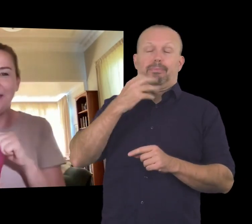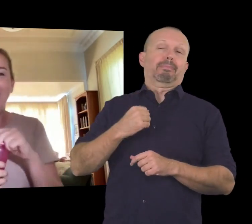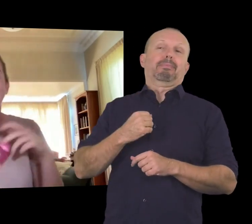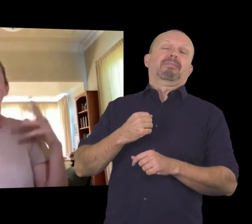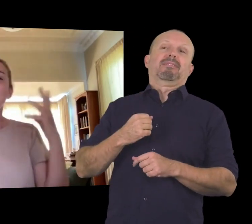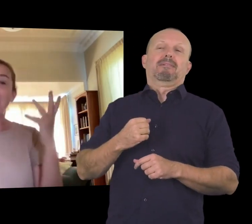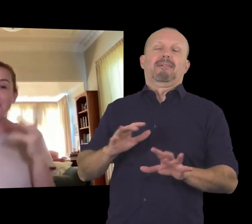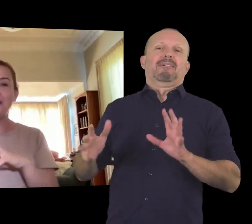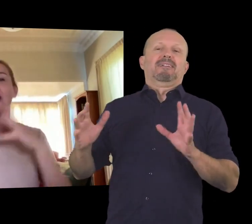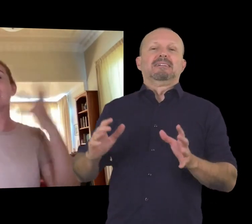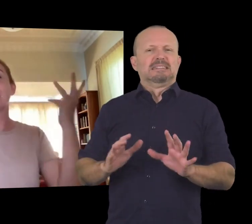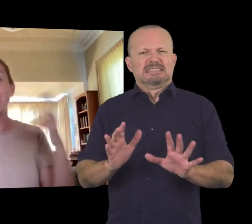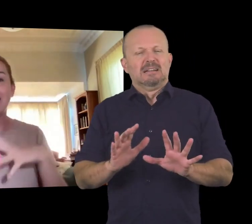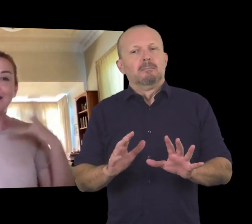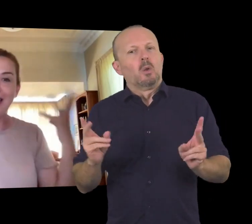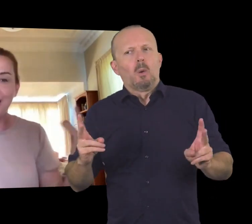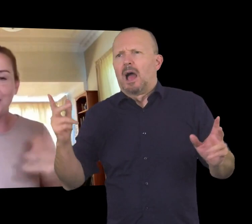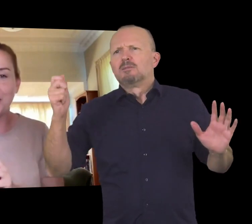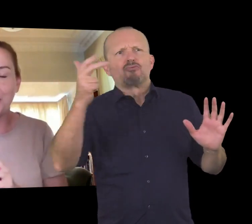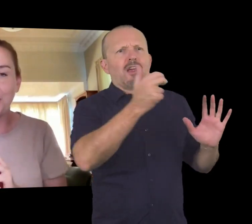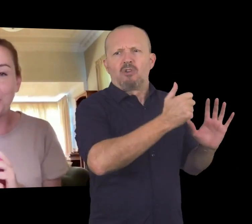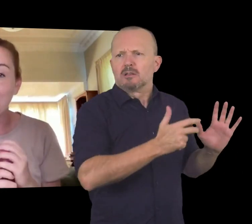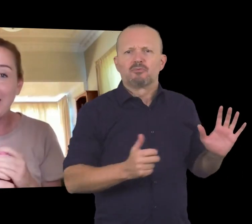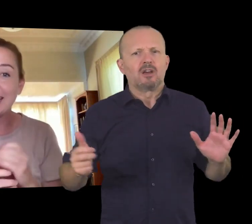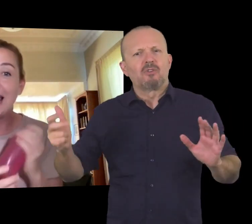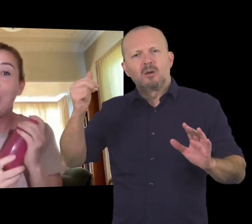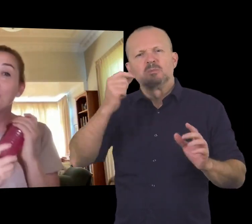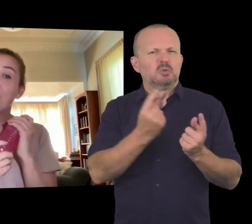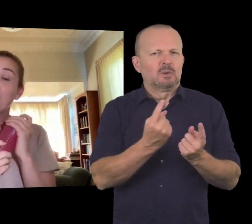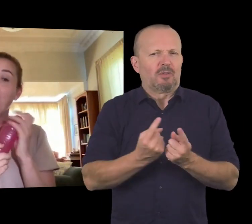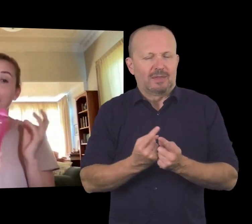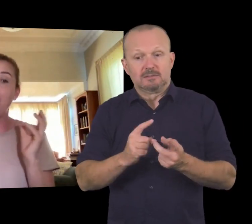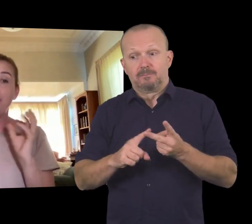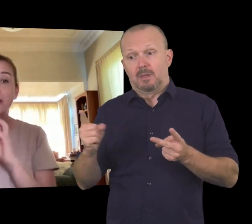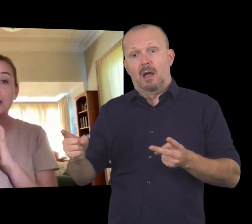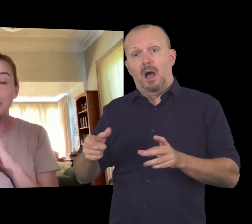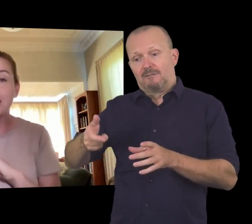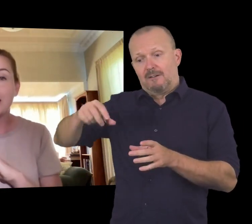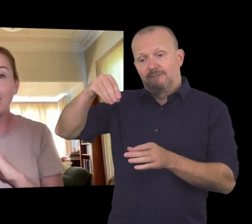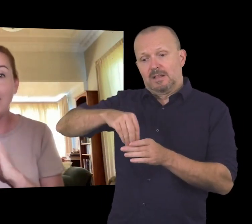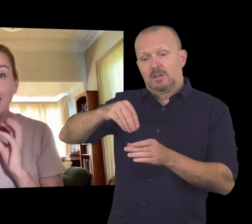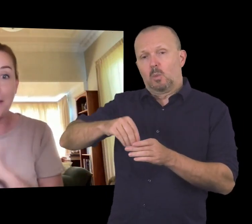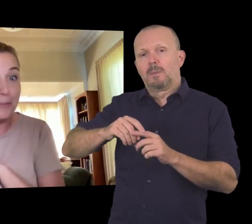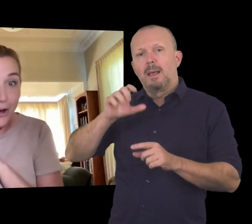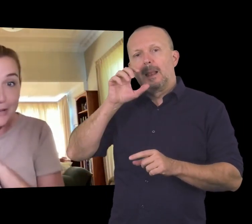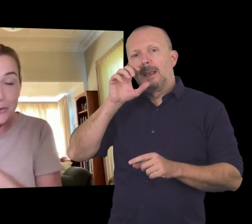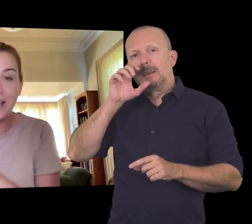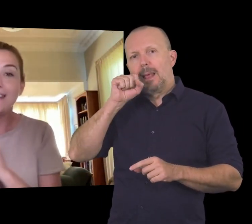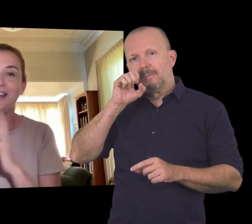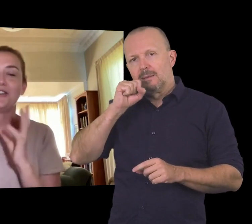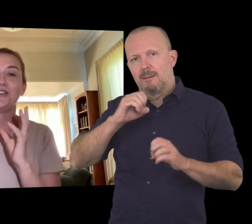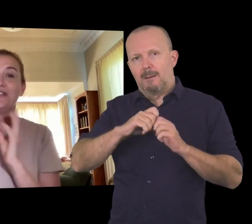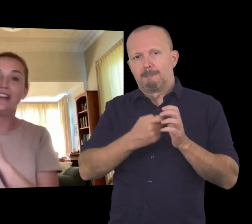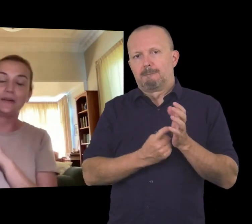today, but quite often I spray it around and do all sorts of things. Also, I filled it with lemon barley